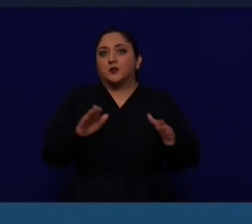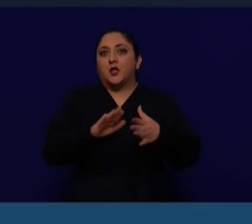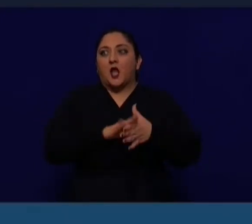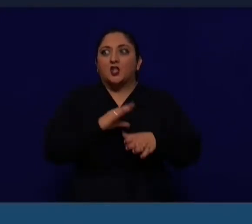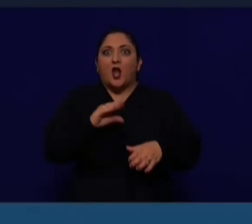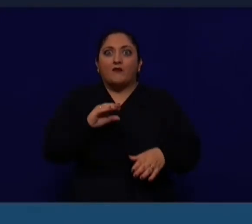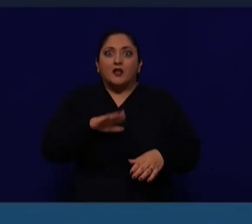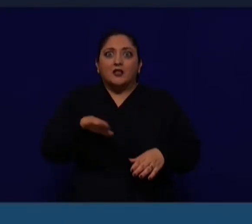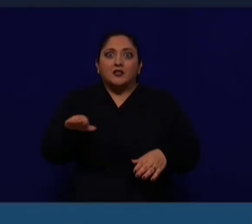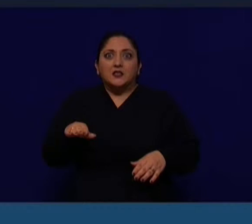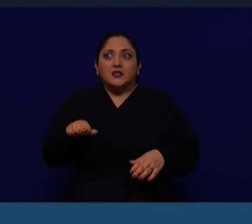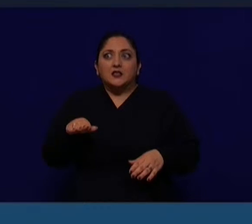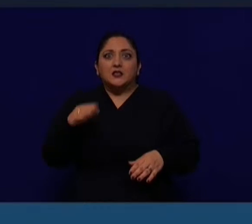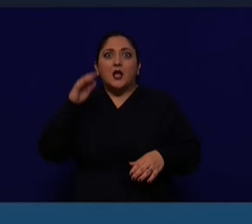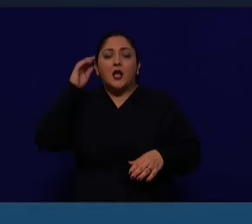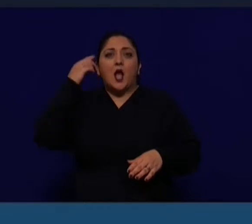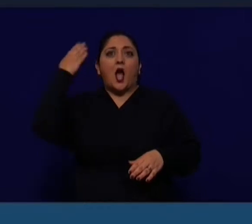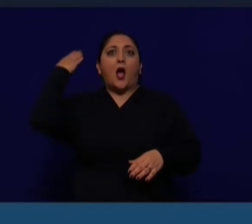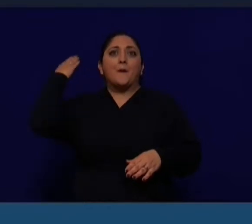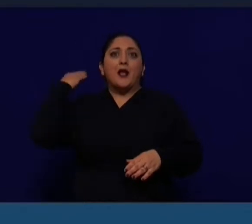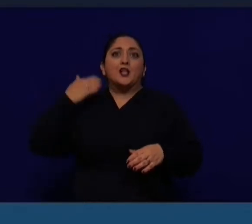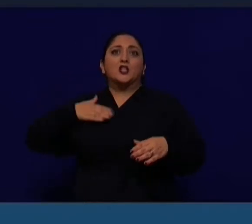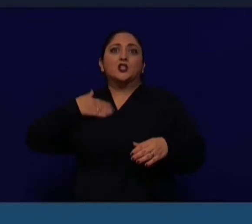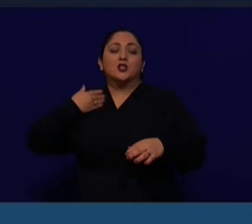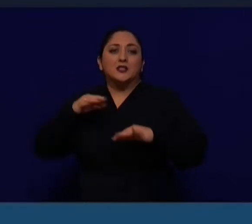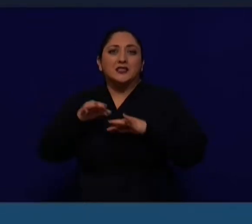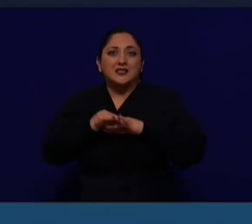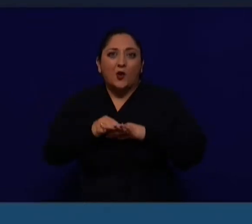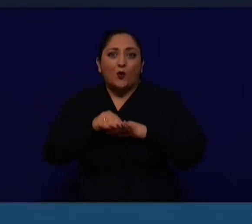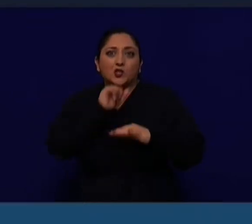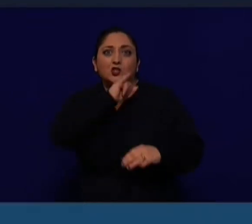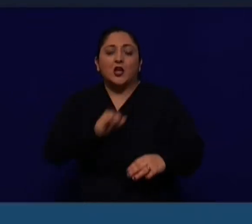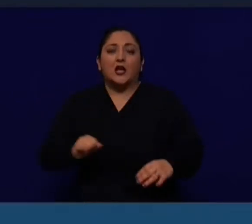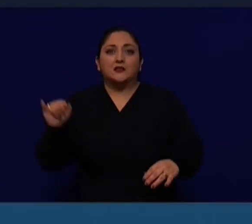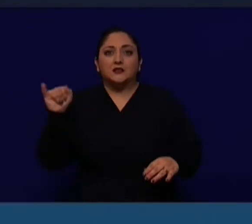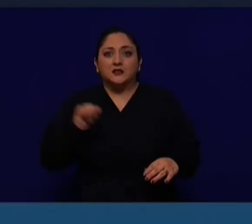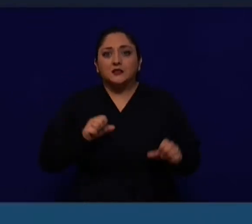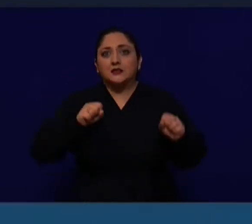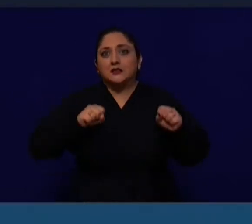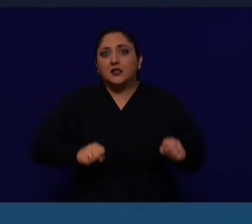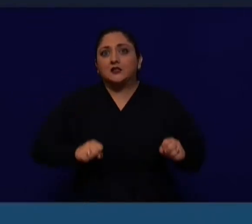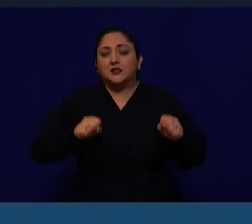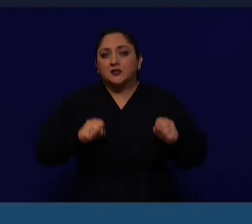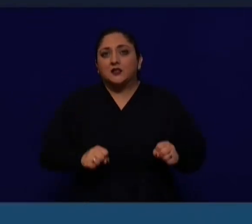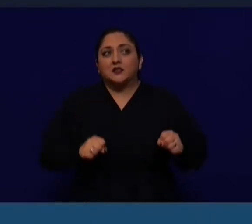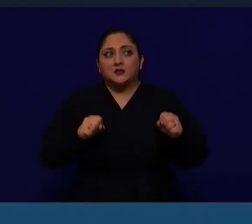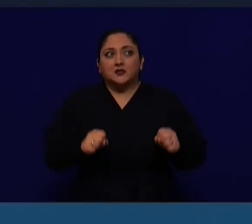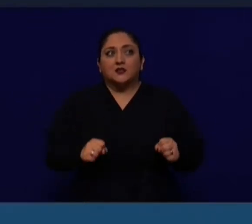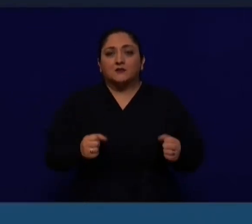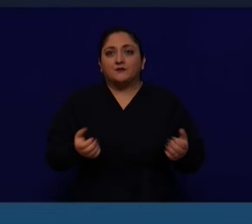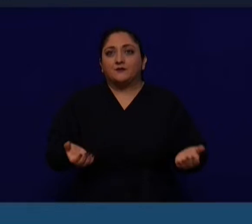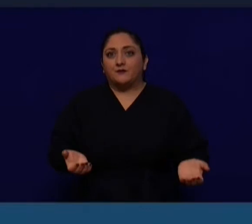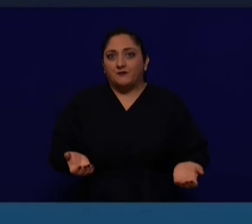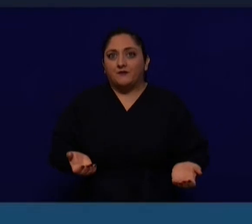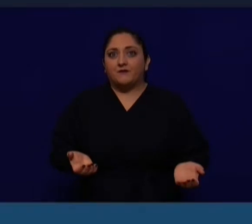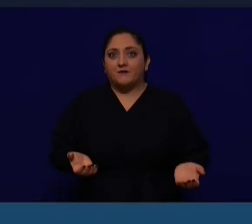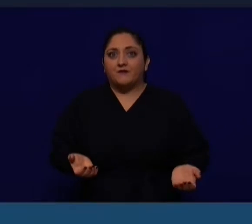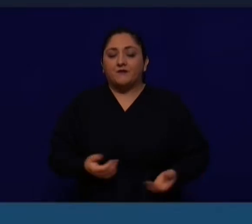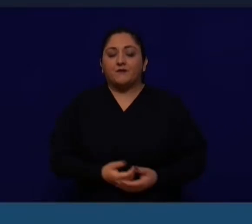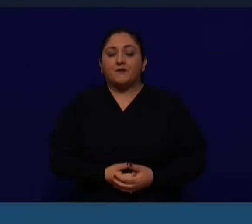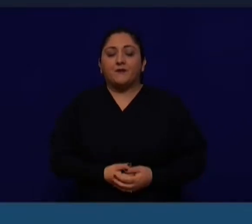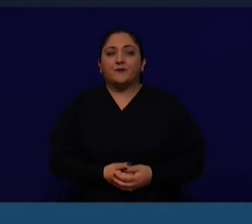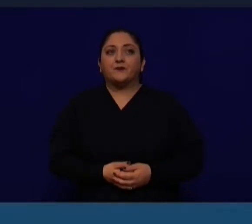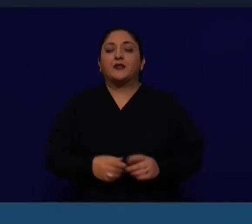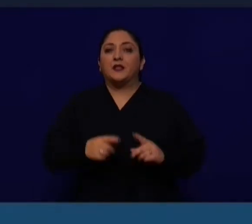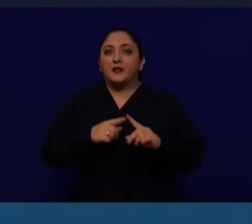kellhom il-pjanijiet tagħhom biex jiżżewġu kienu wkoll ilhom jagħmlu pjanijiet tagħhom. Mill-evidenza li